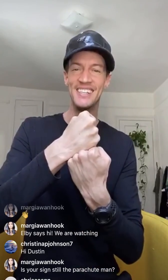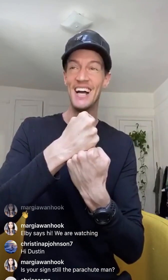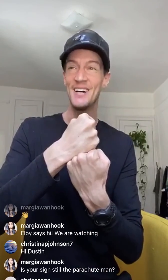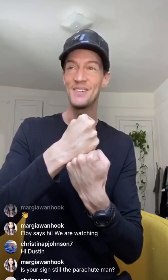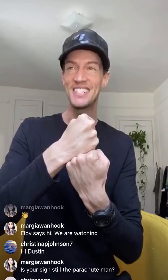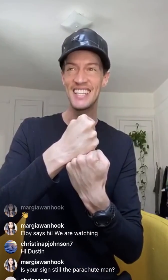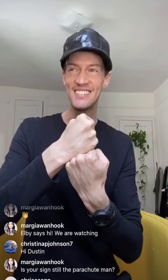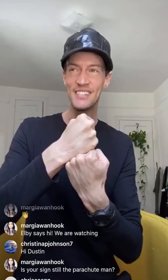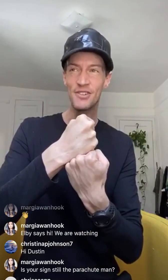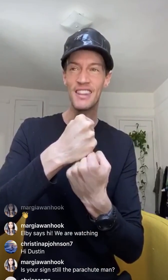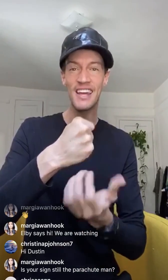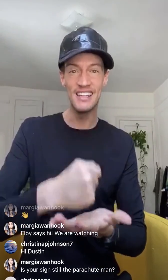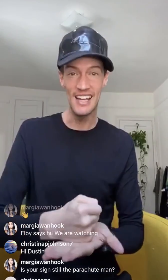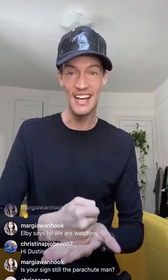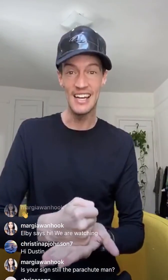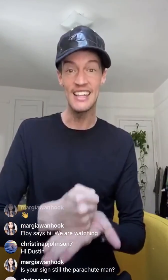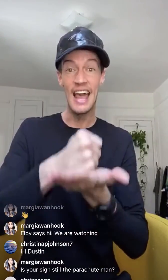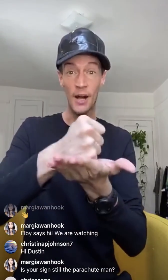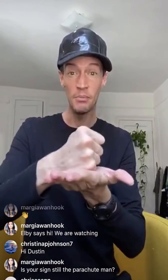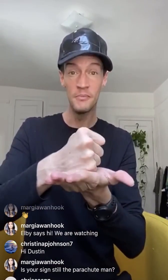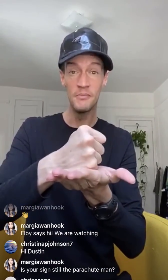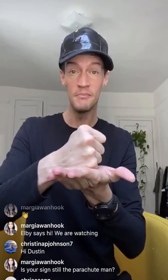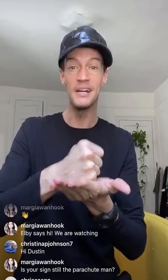the eyes are on that. Support,